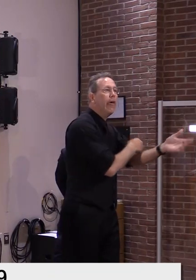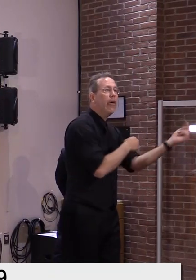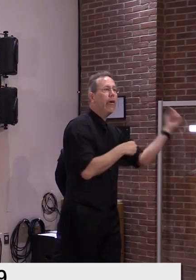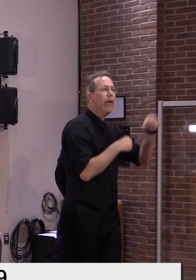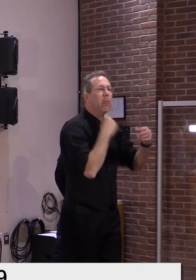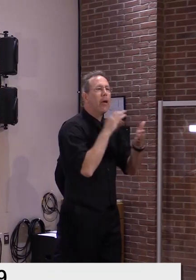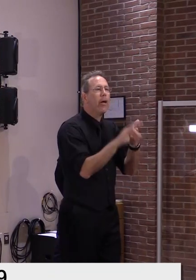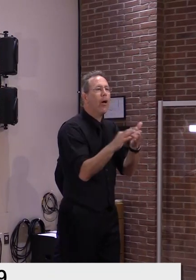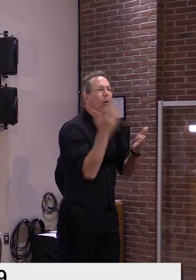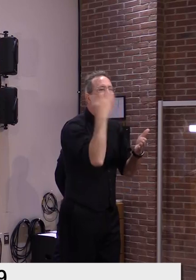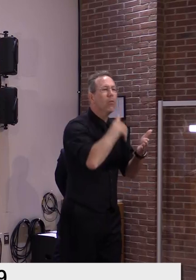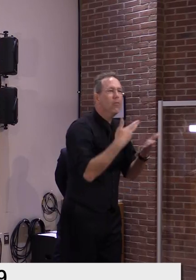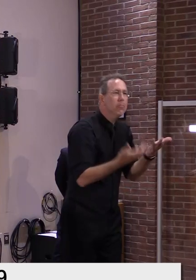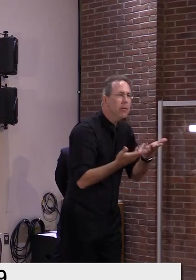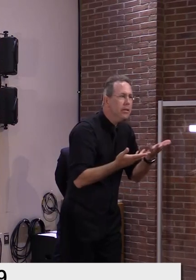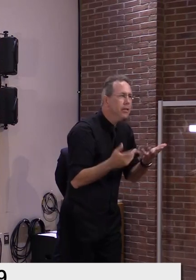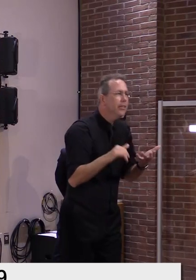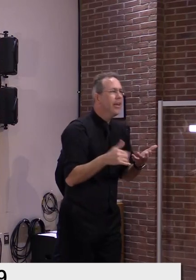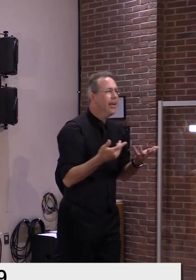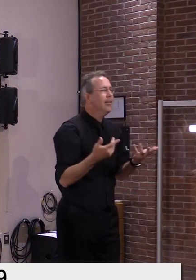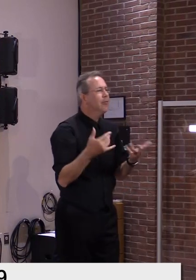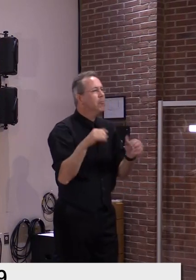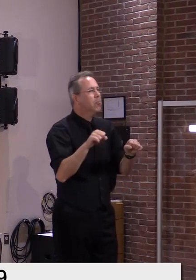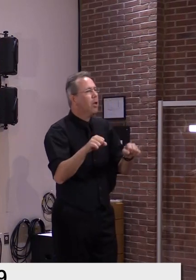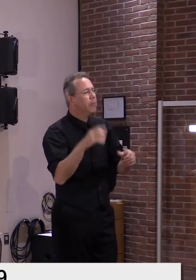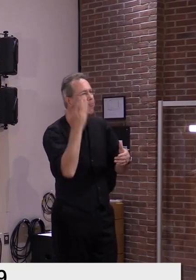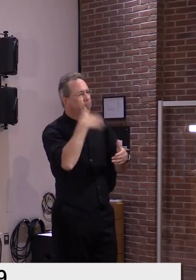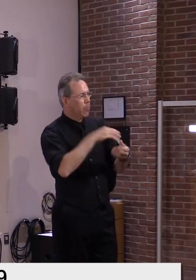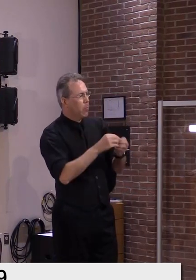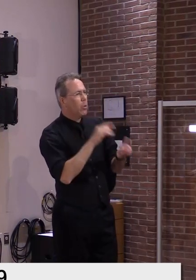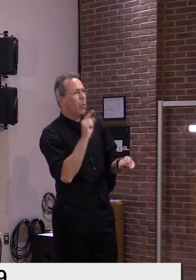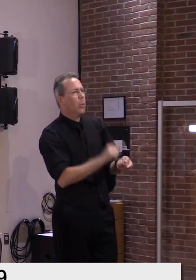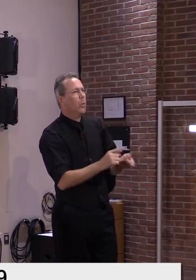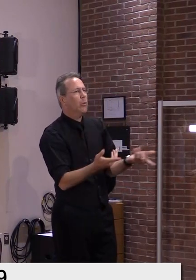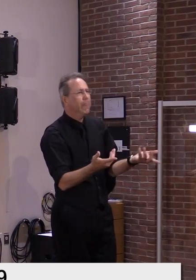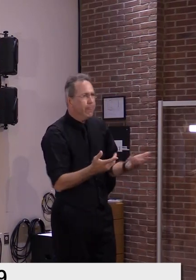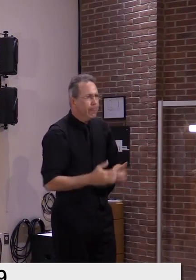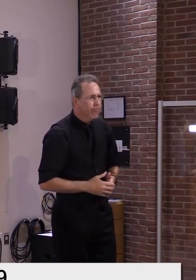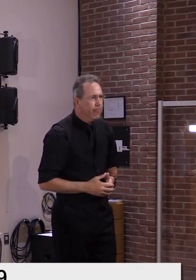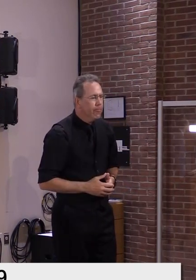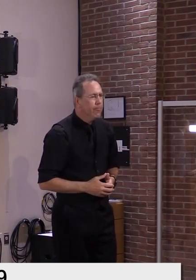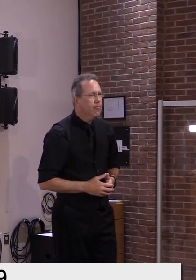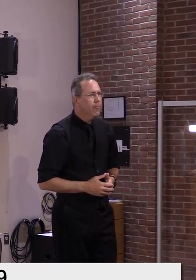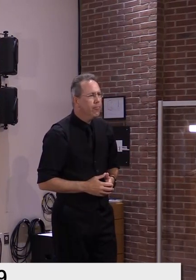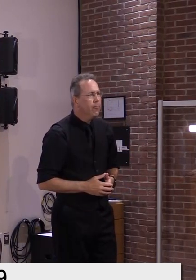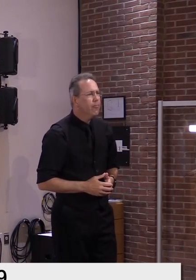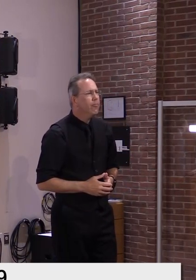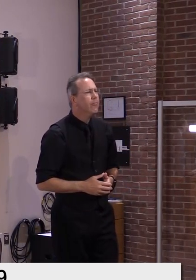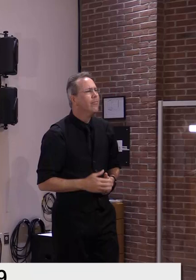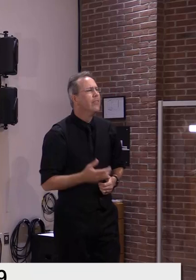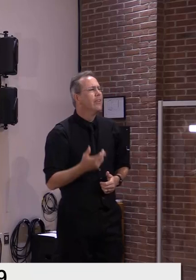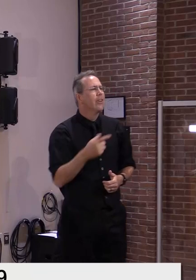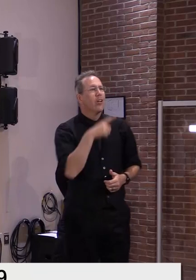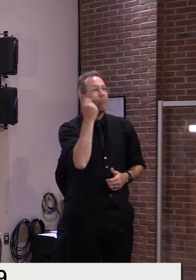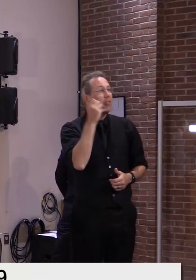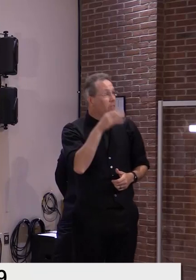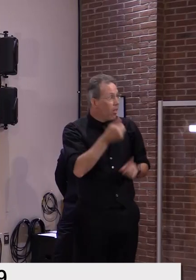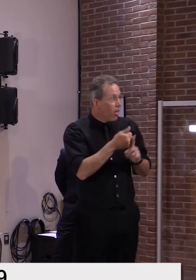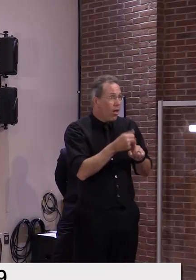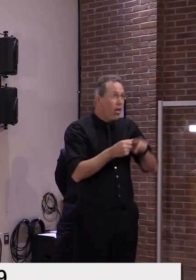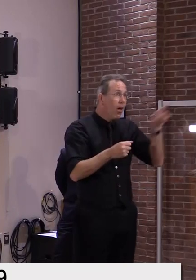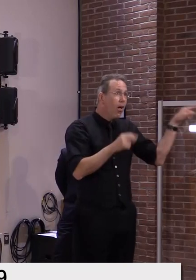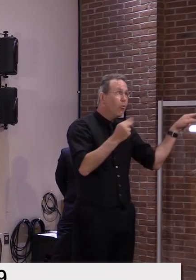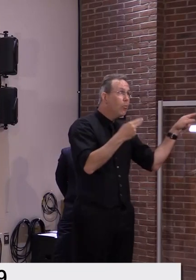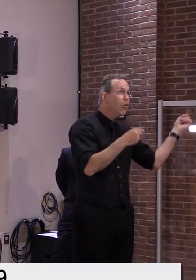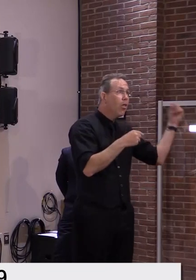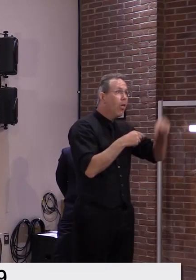that had a lag time, by now we would have known the majority of those. It's not a very long lag time for that data to catch